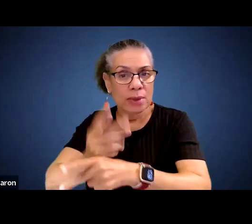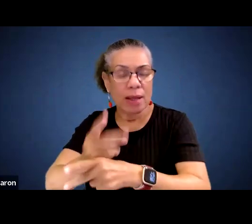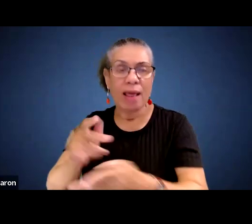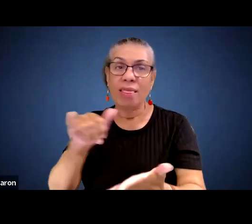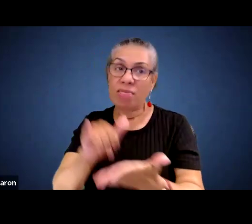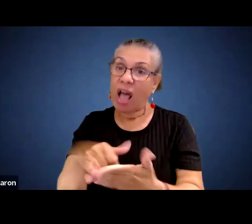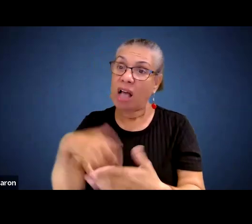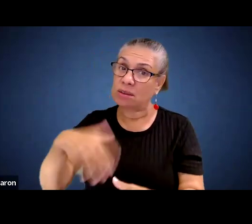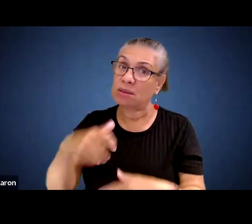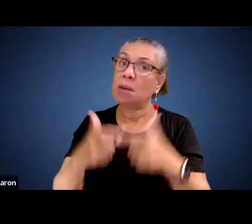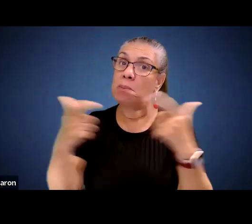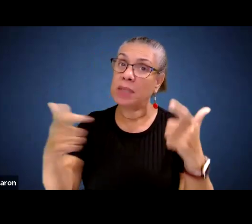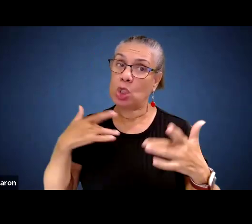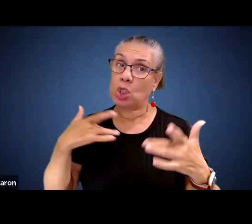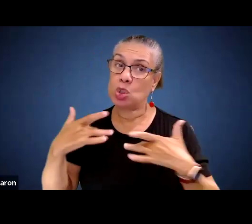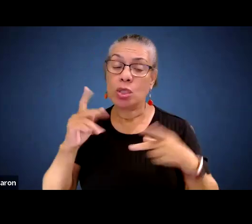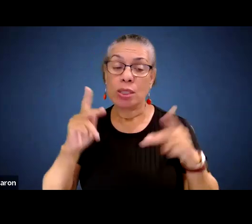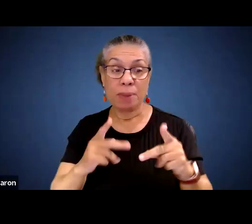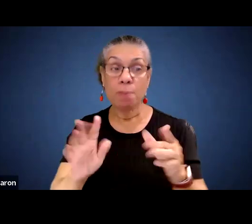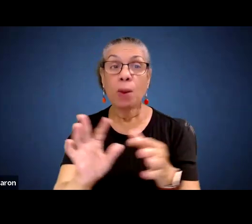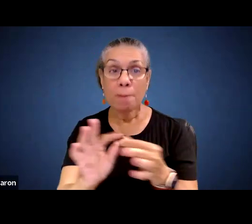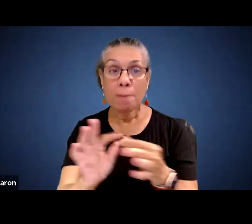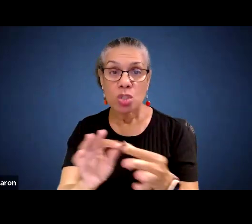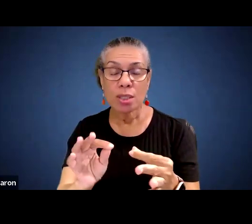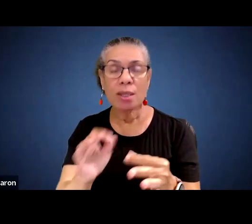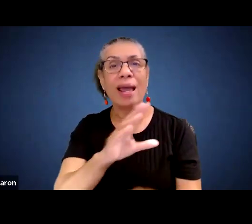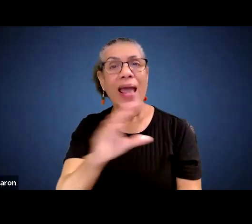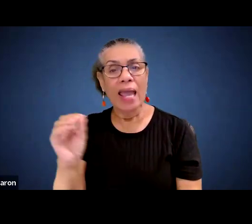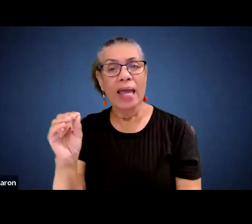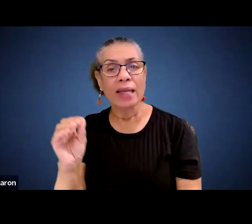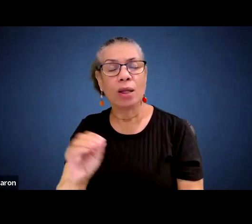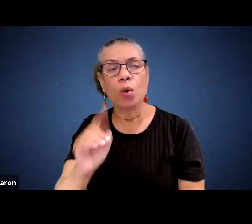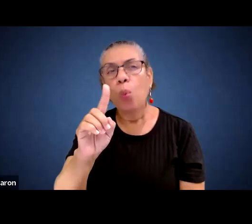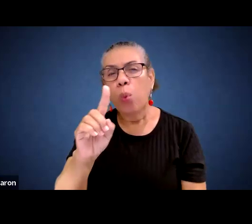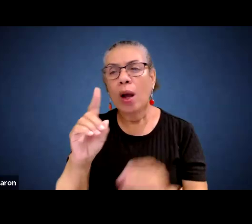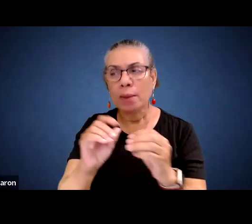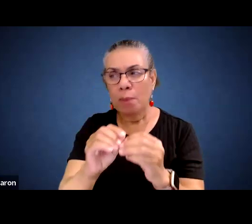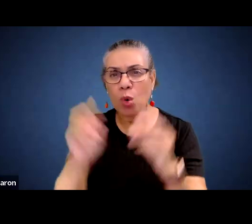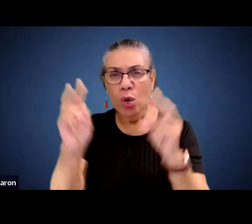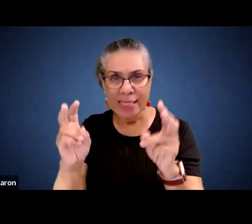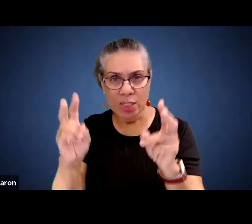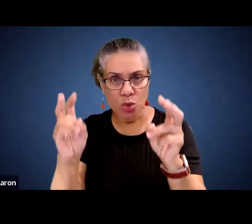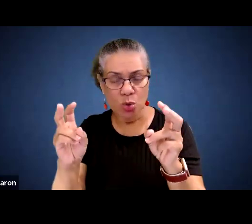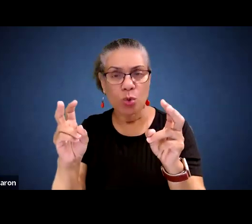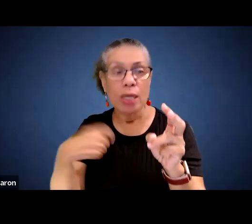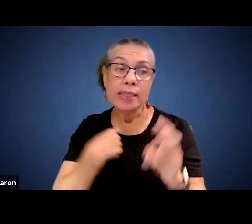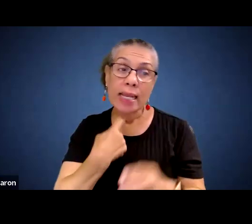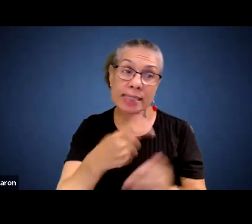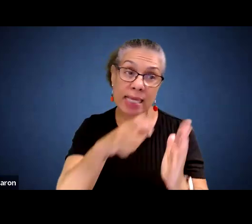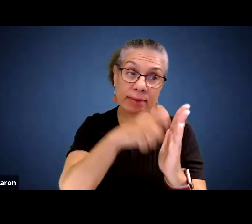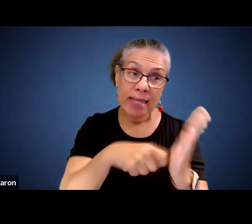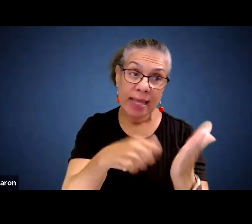significant concern that people have brought up. And the other major outstanding issue is that, as I noted in the letter that we